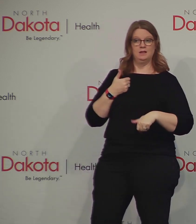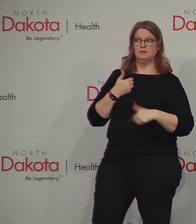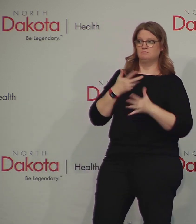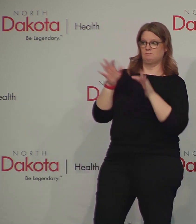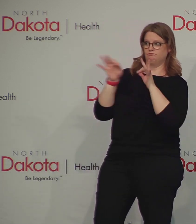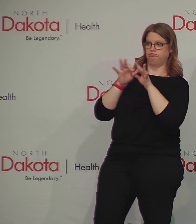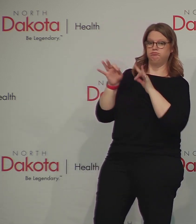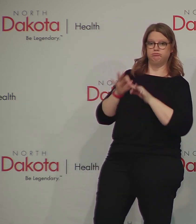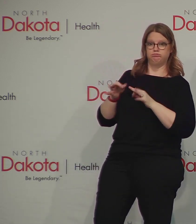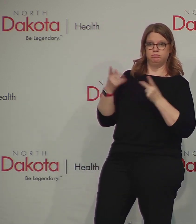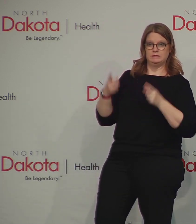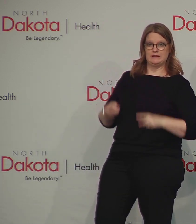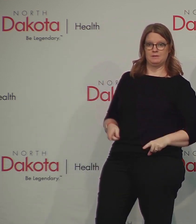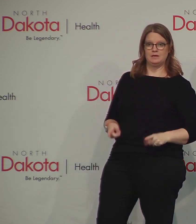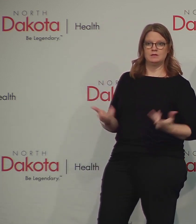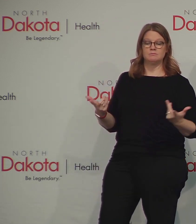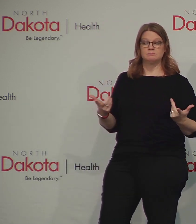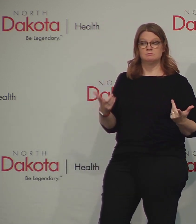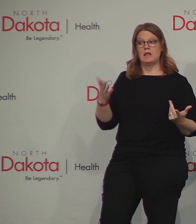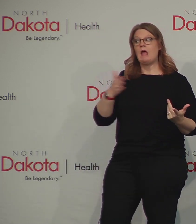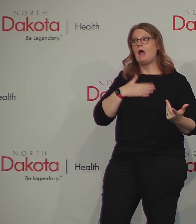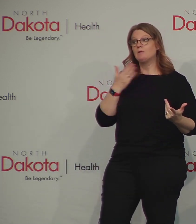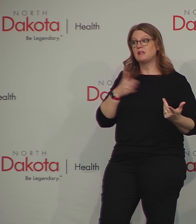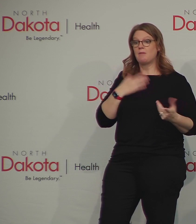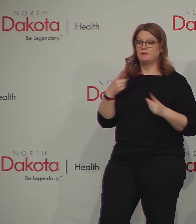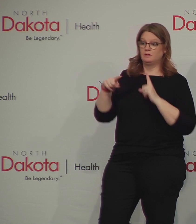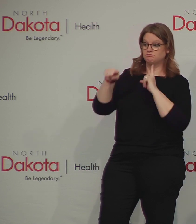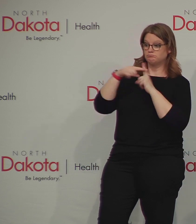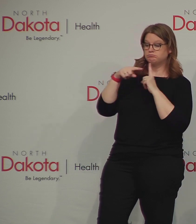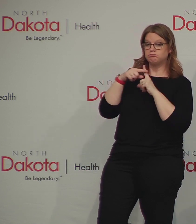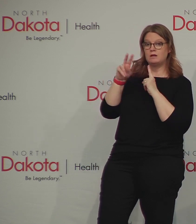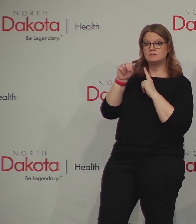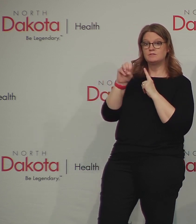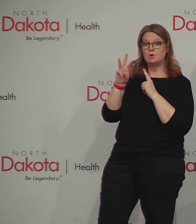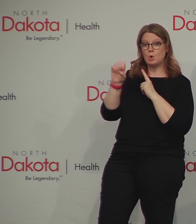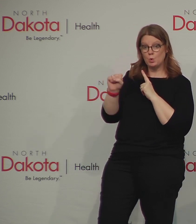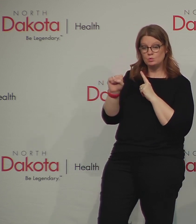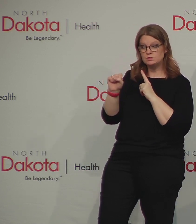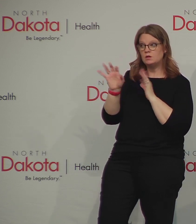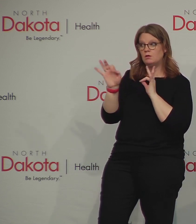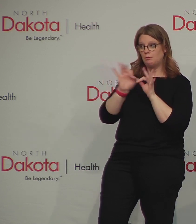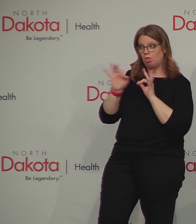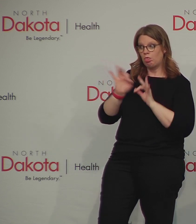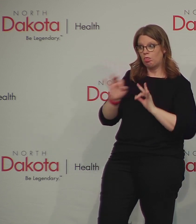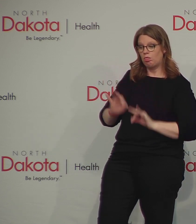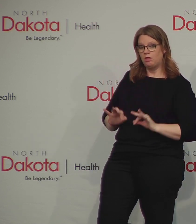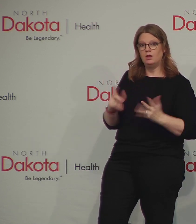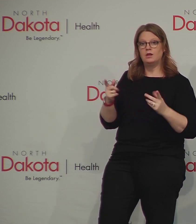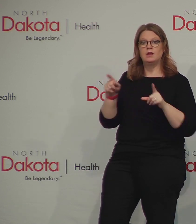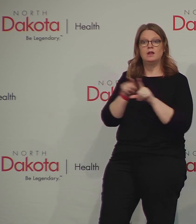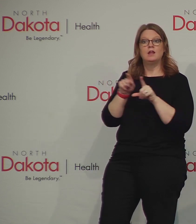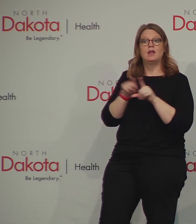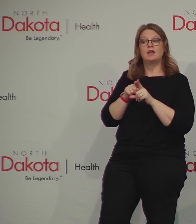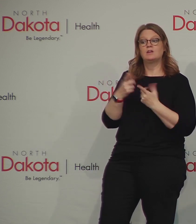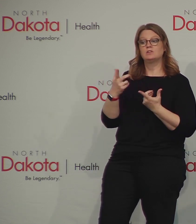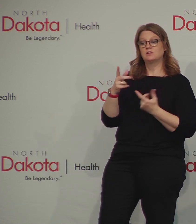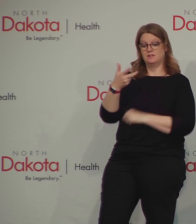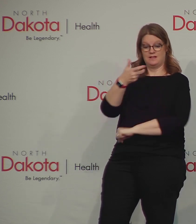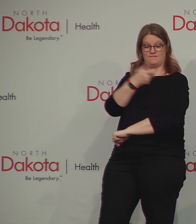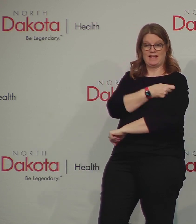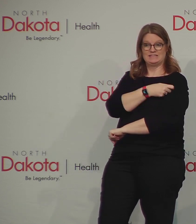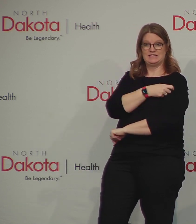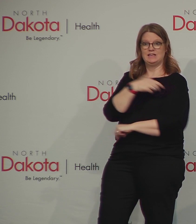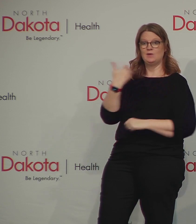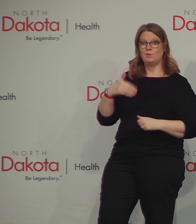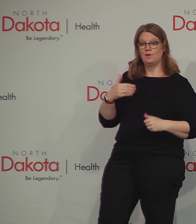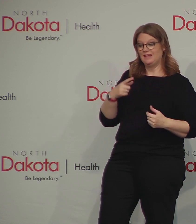update, which happy to share all the good news, but relative to the vaccine, which I shared with the White House Coronavirus Task Force, this is